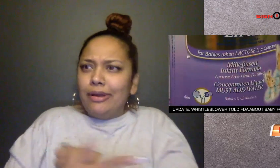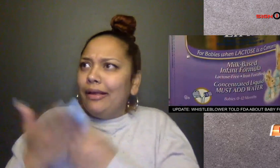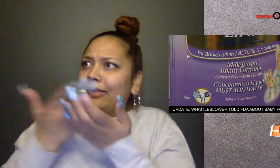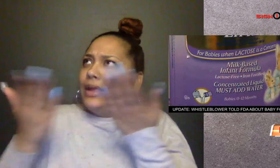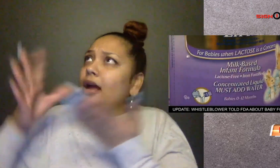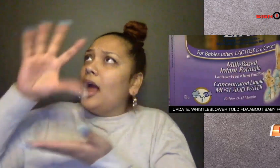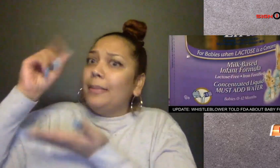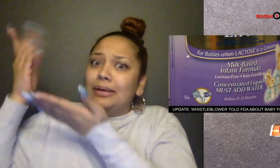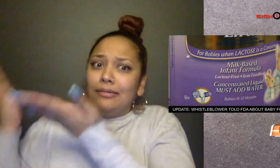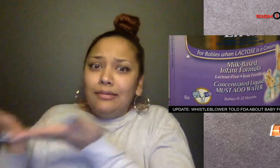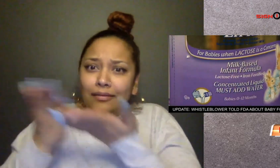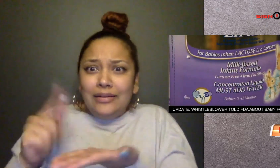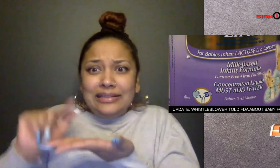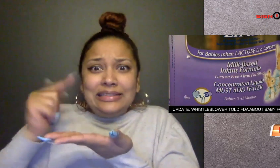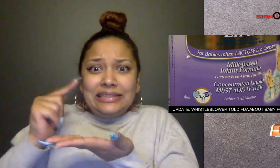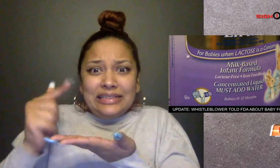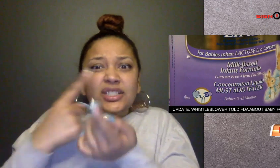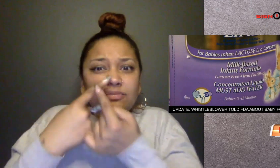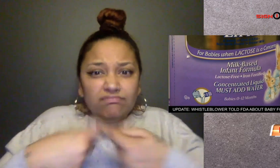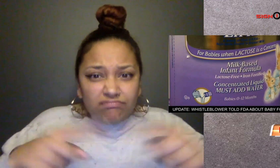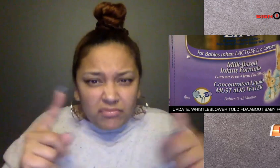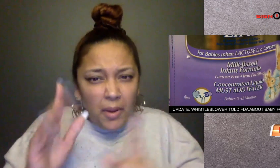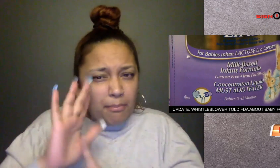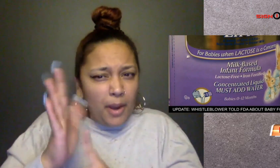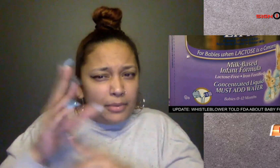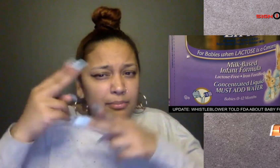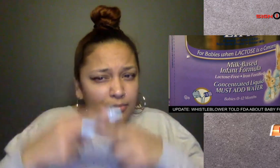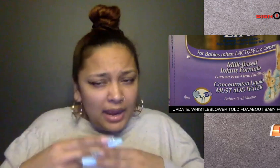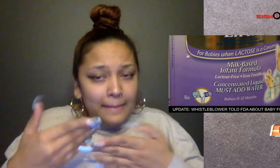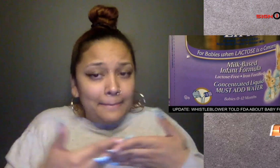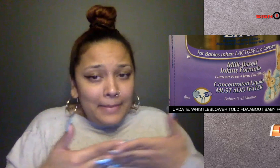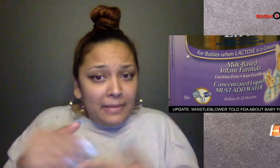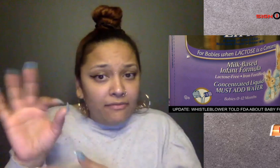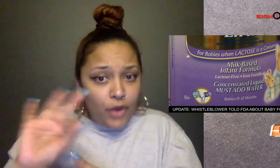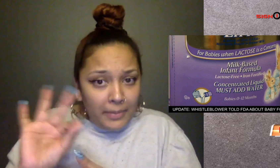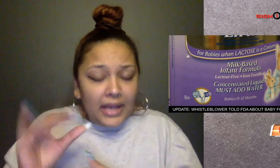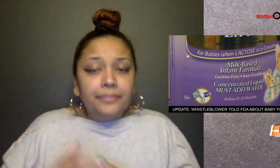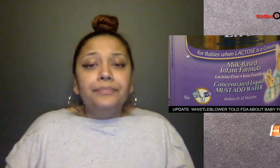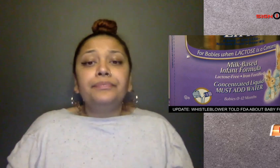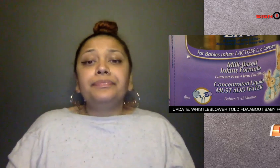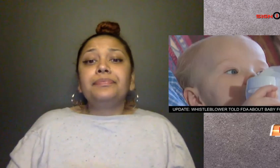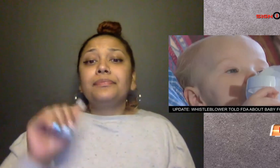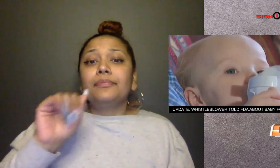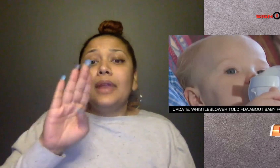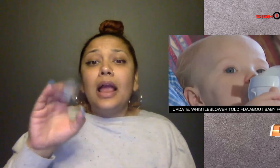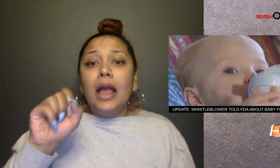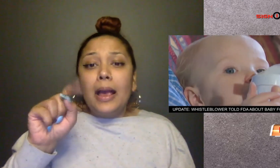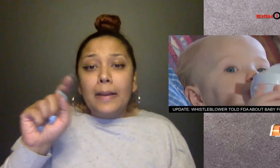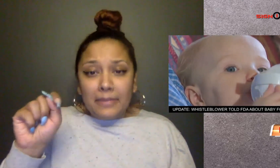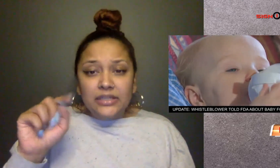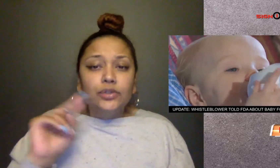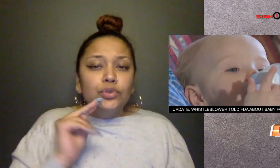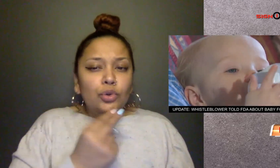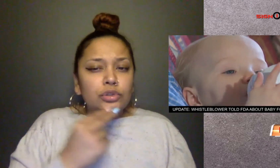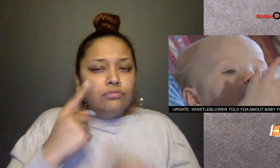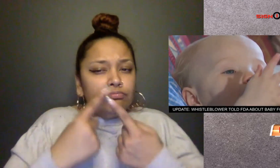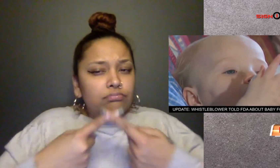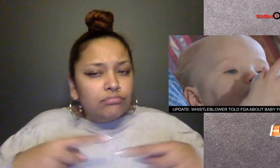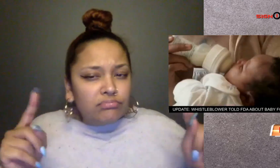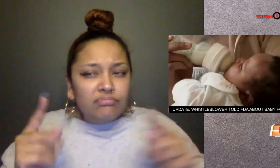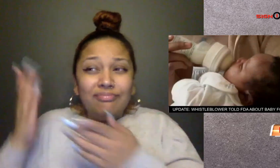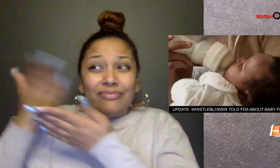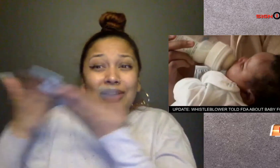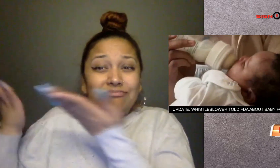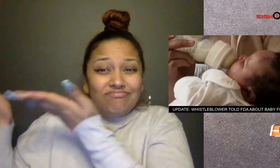back in February we told you about a massive nationwide recall of three popular brands of baby formula